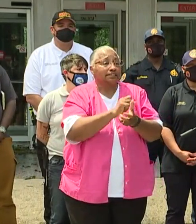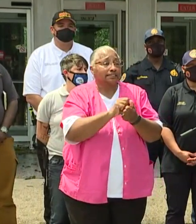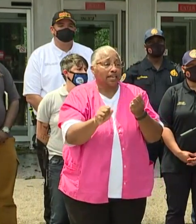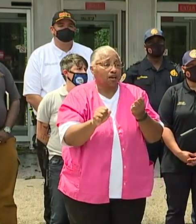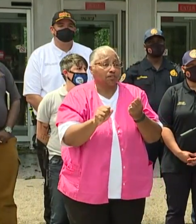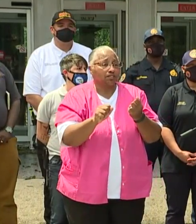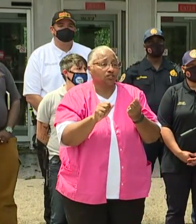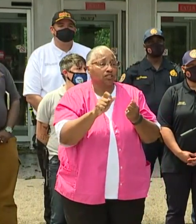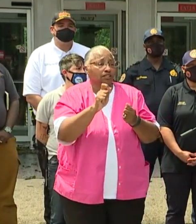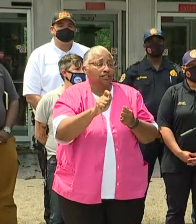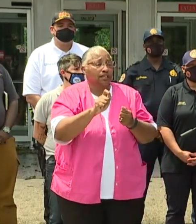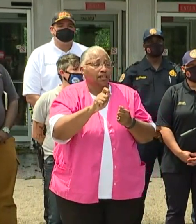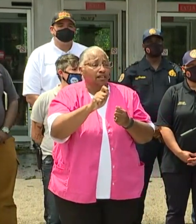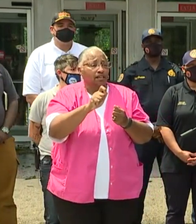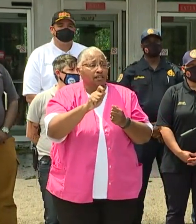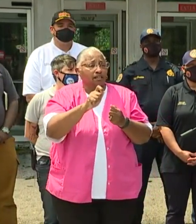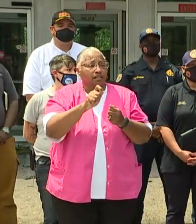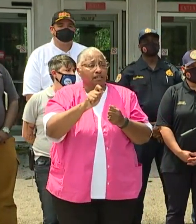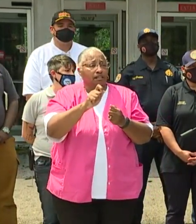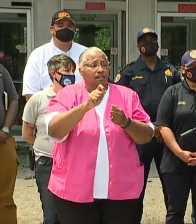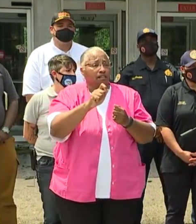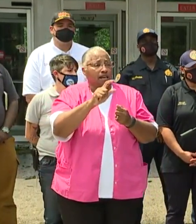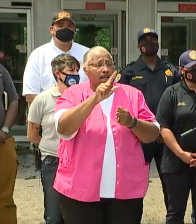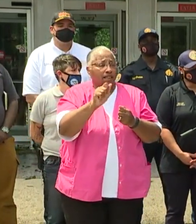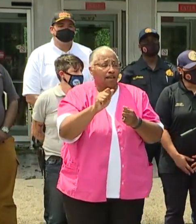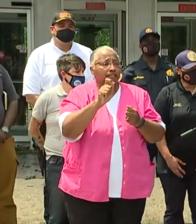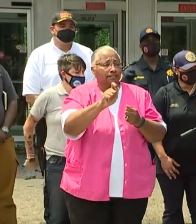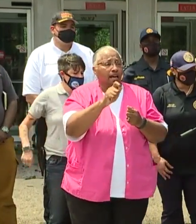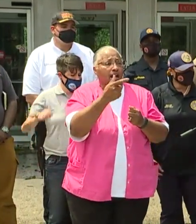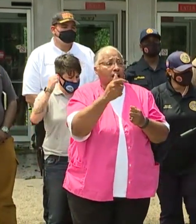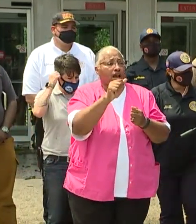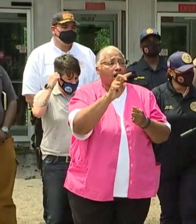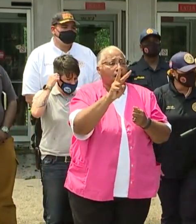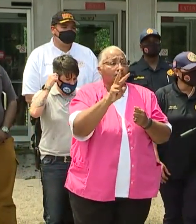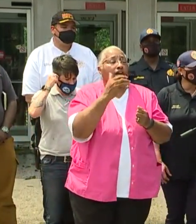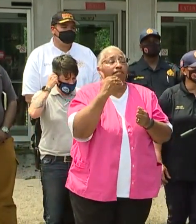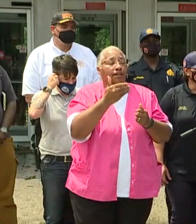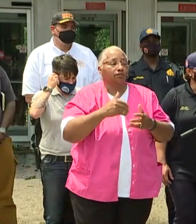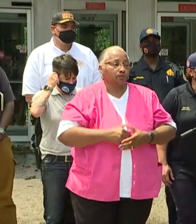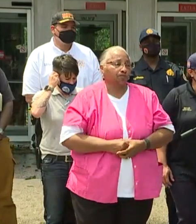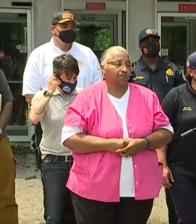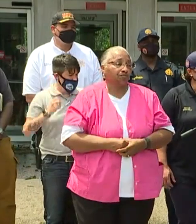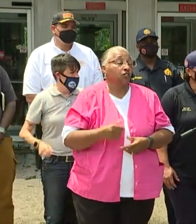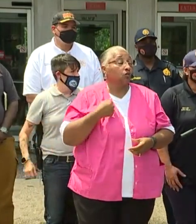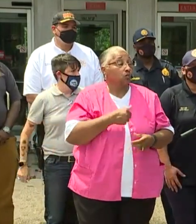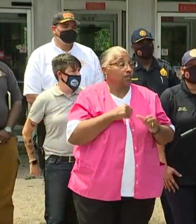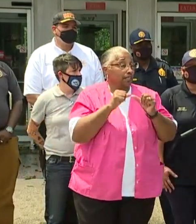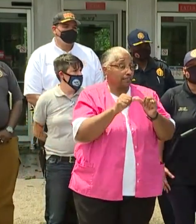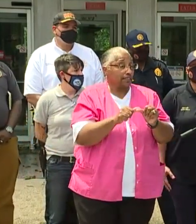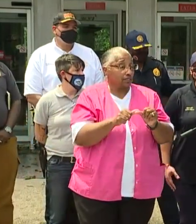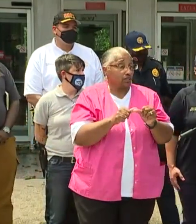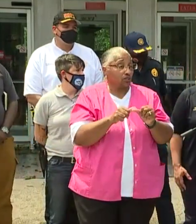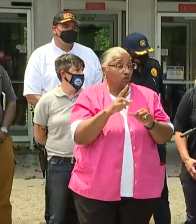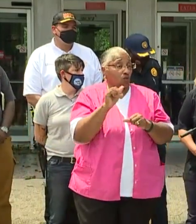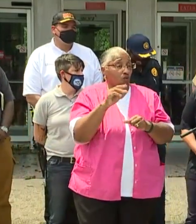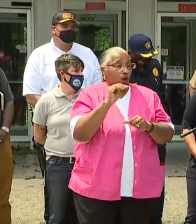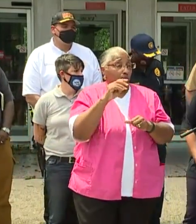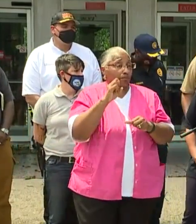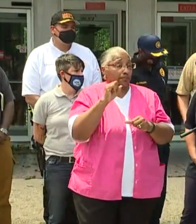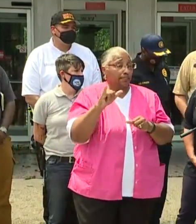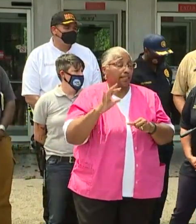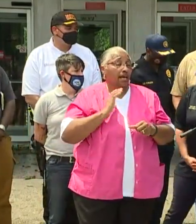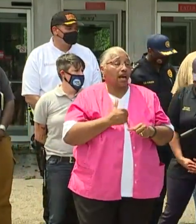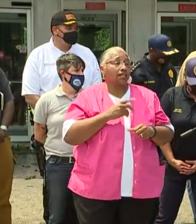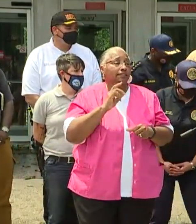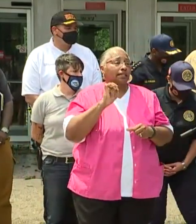damage.la.gov. It will help us out. It will help you out. Thank you. Thank you, Colin, very much. And we're going to keep it going. Ramsey Green, who is our